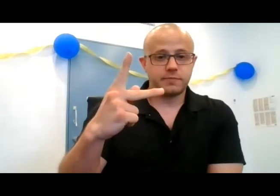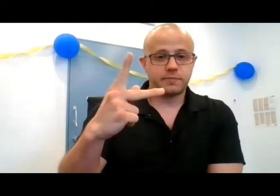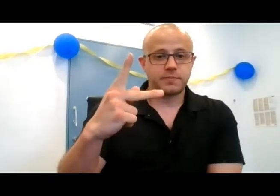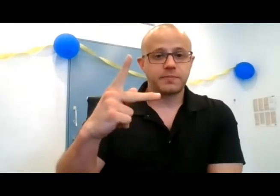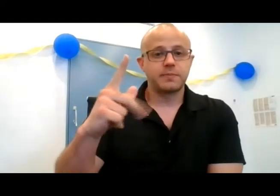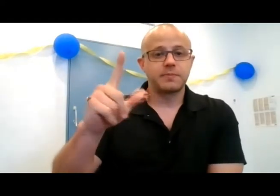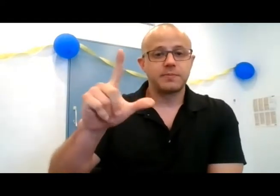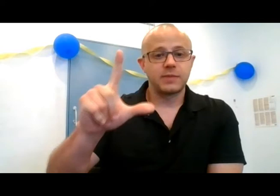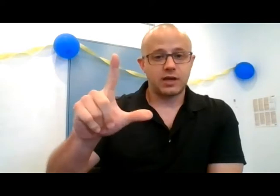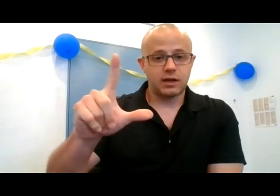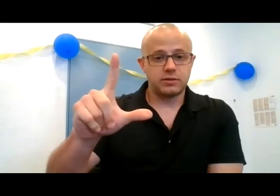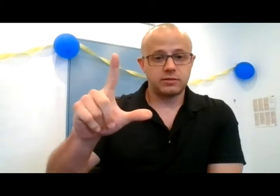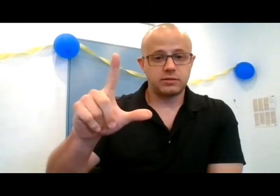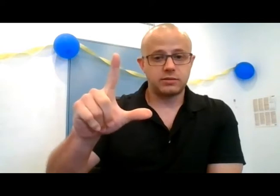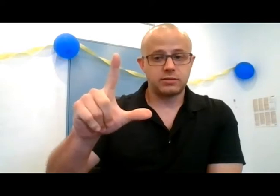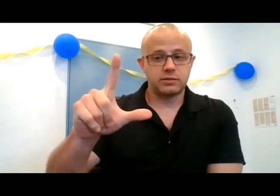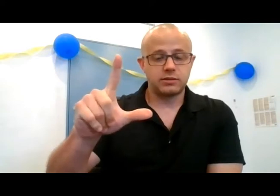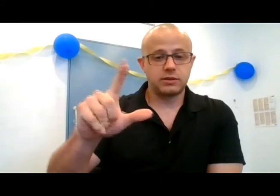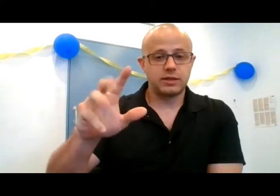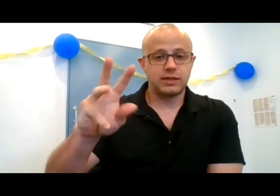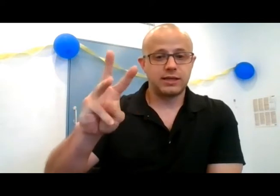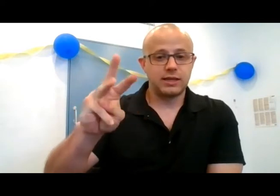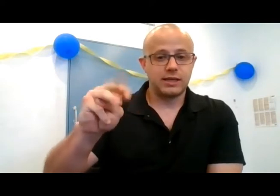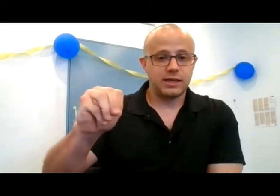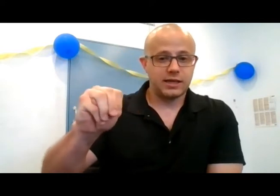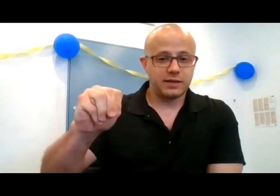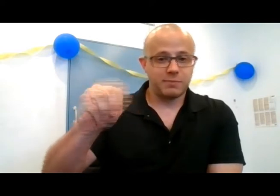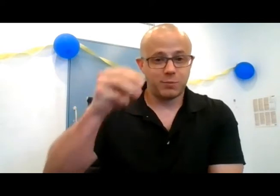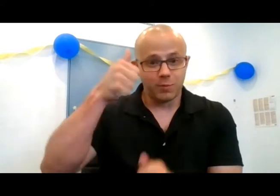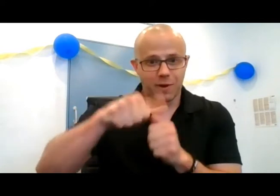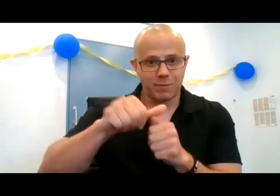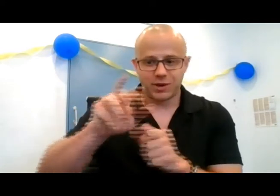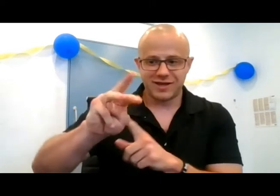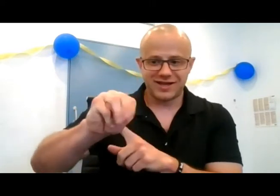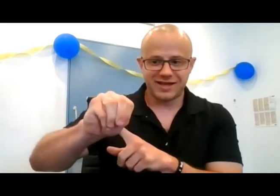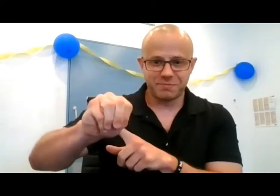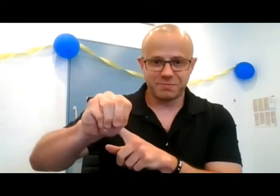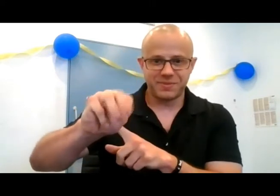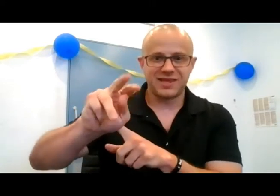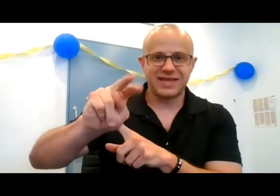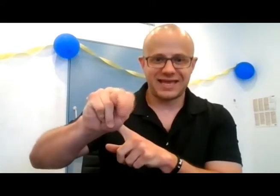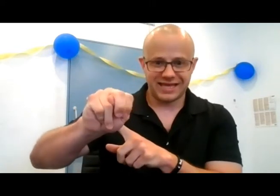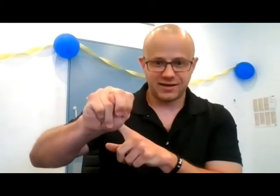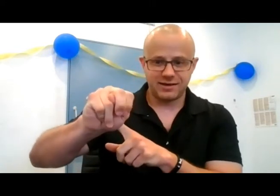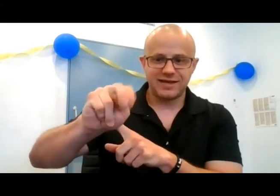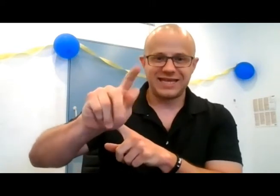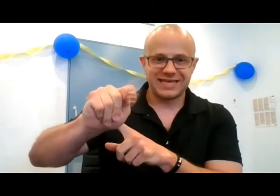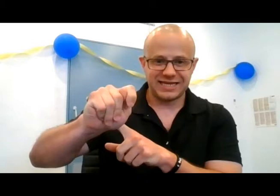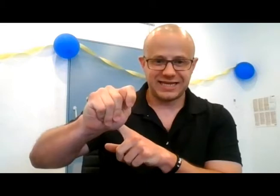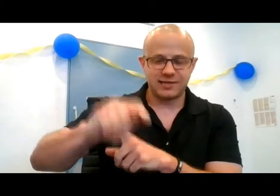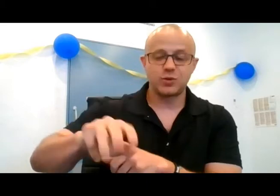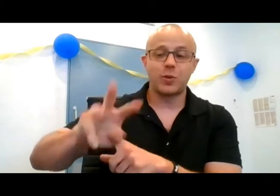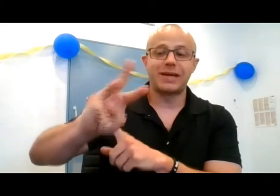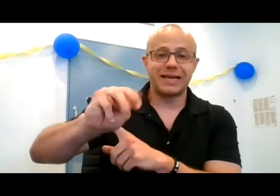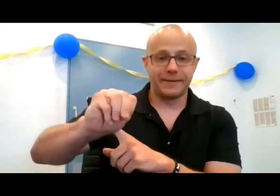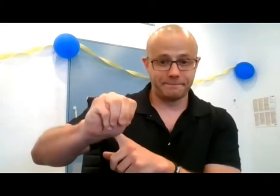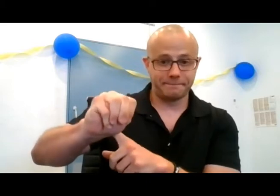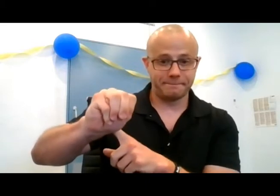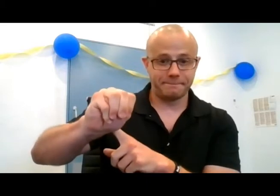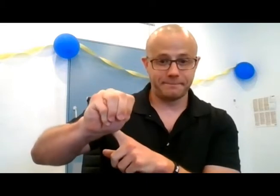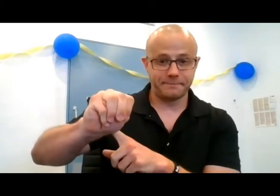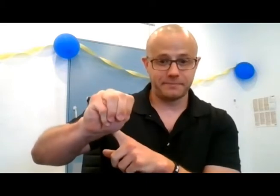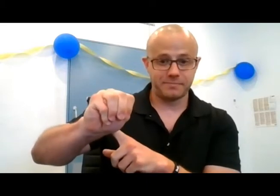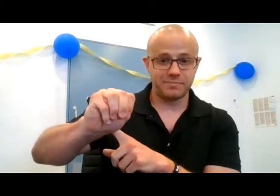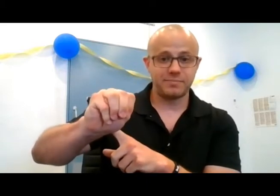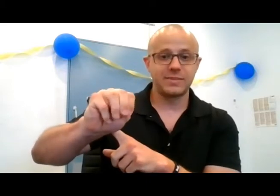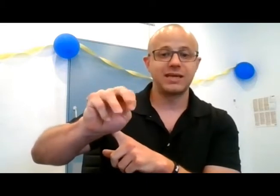middle finger. K, L, M. Remember the M and N can